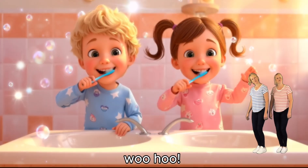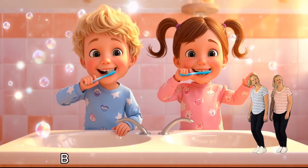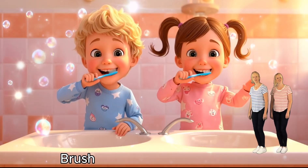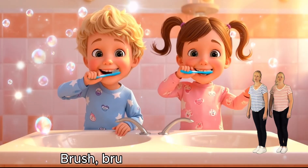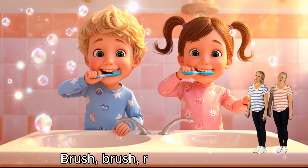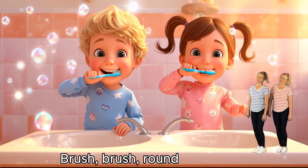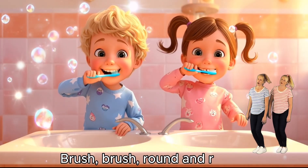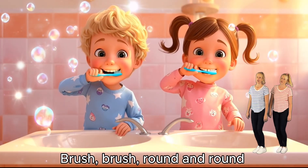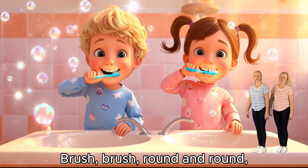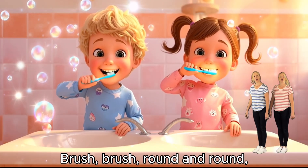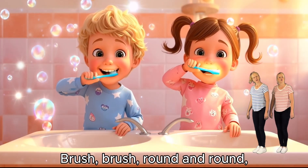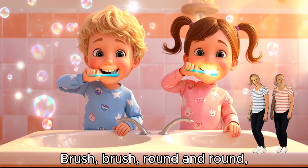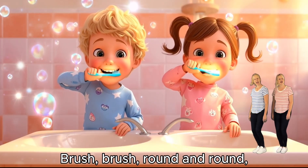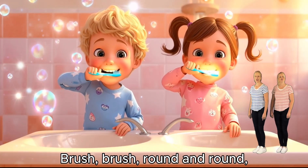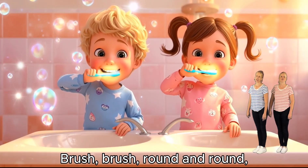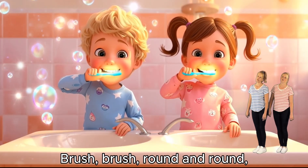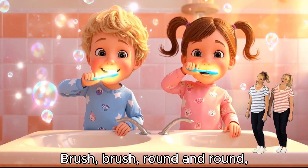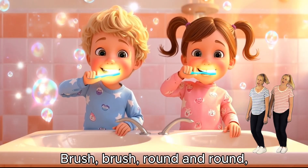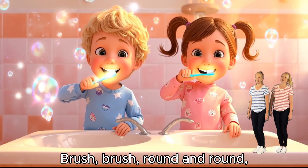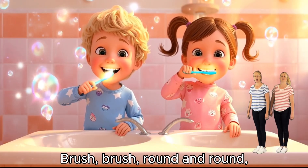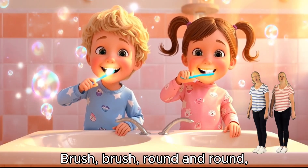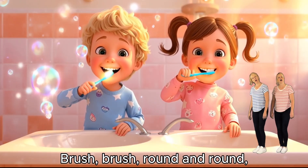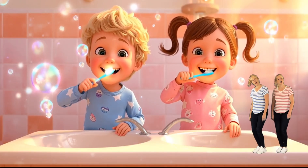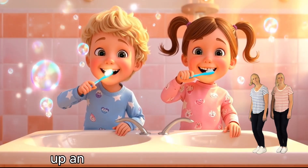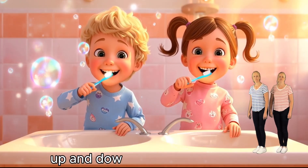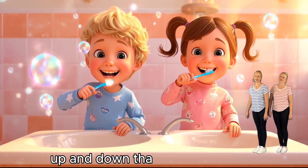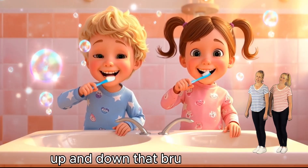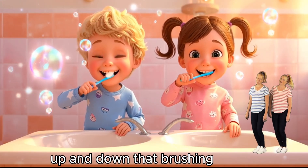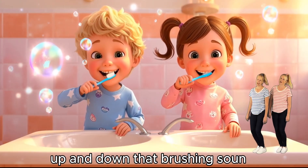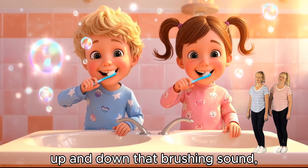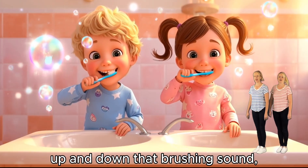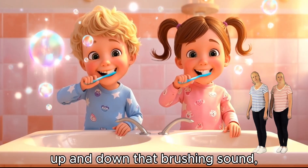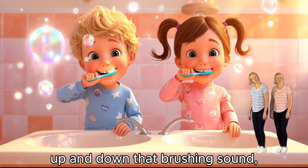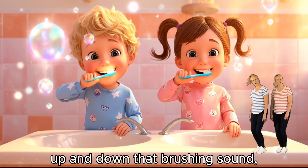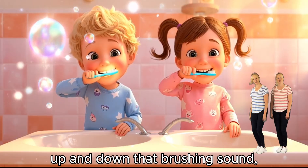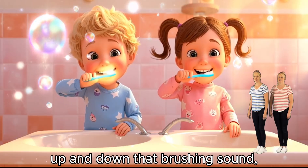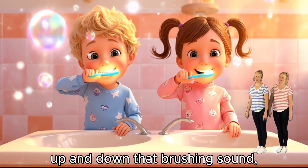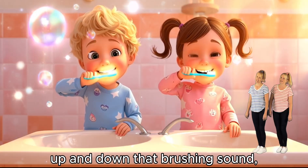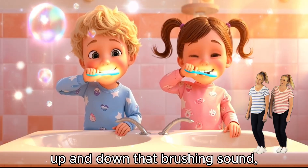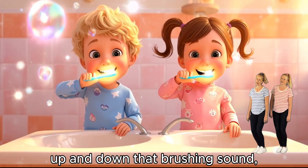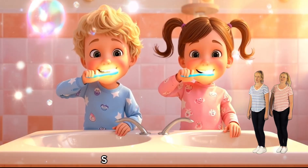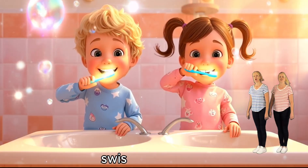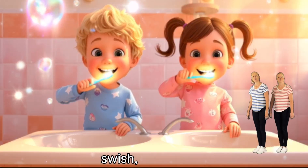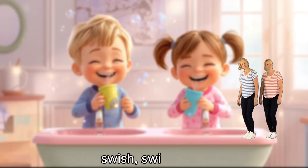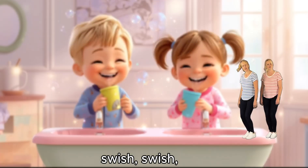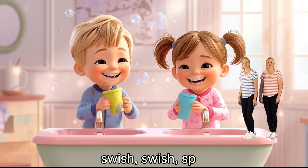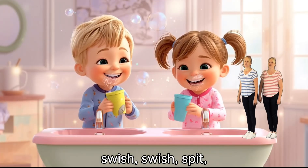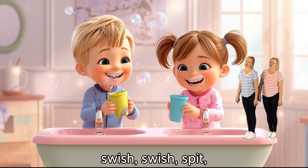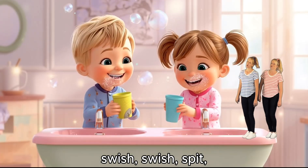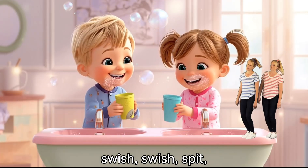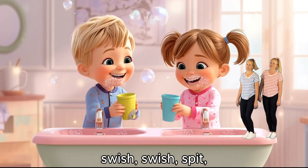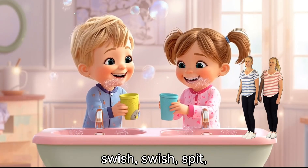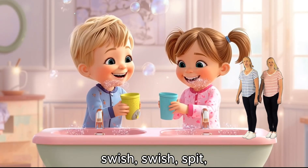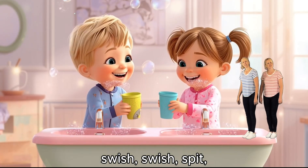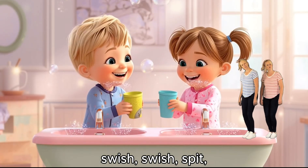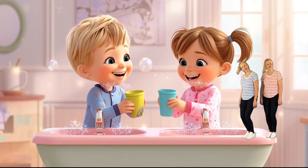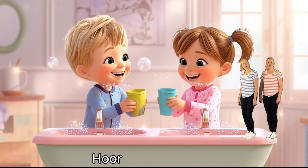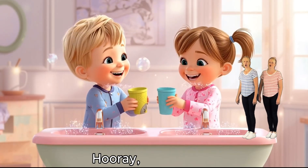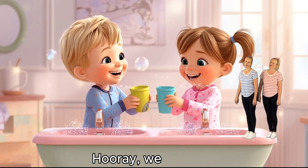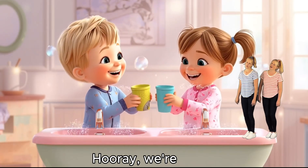Brush, brush, round and around, up and down, that brushing sound. Swish, swish, spit, hooray,